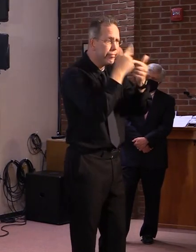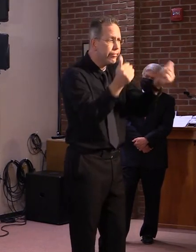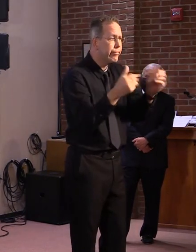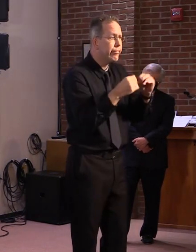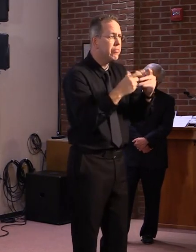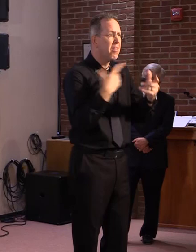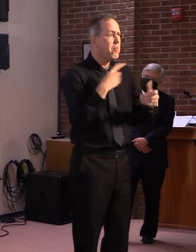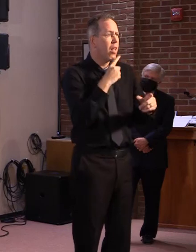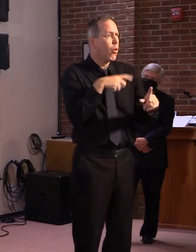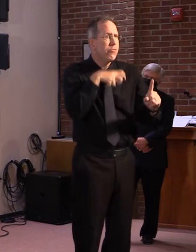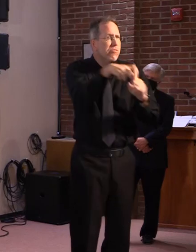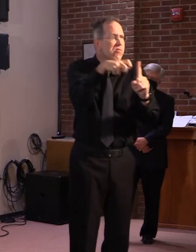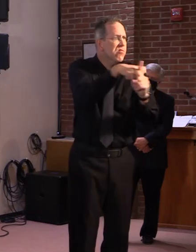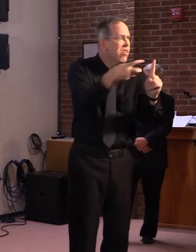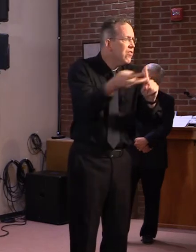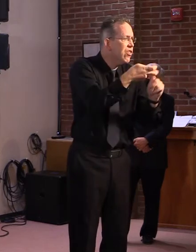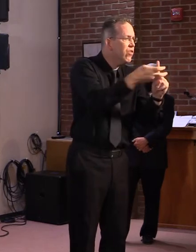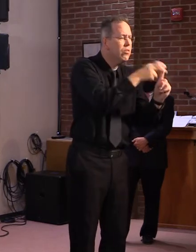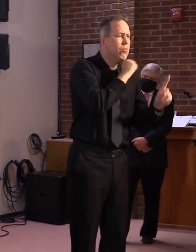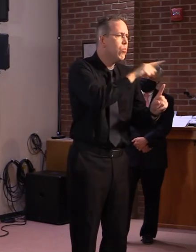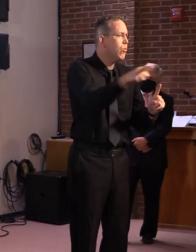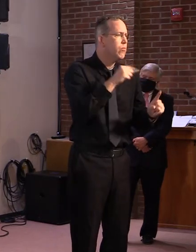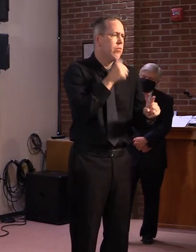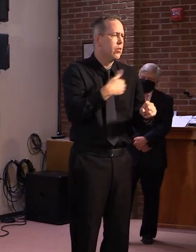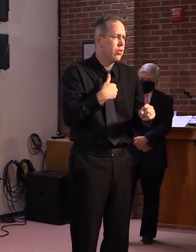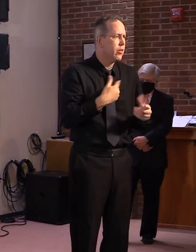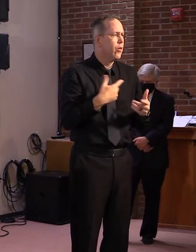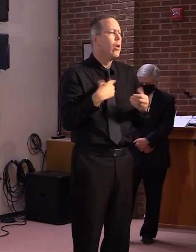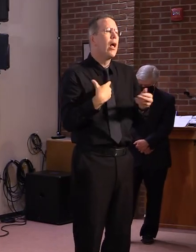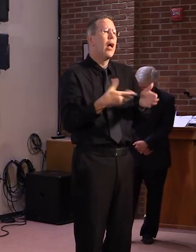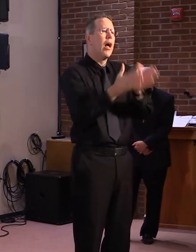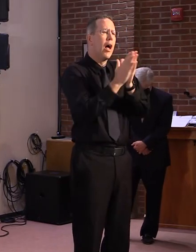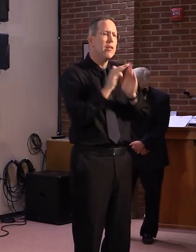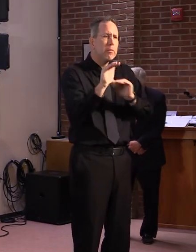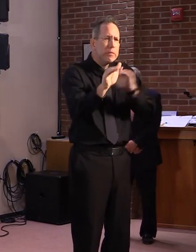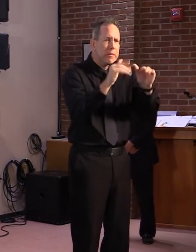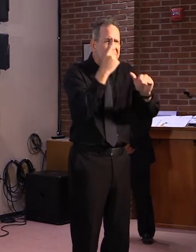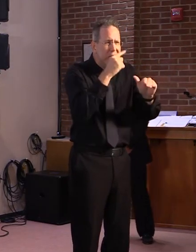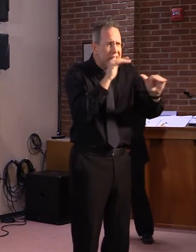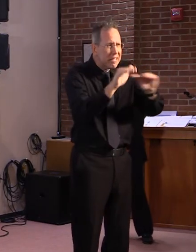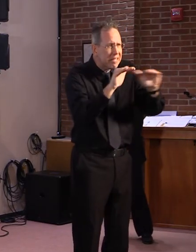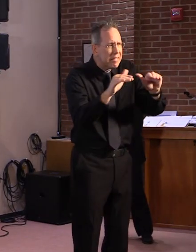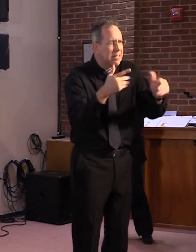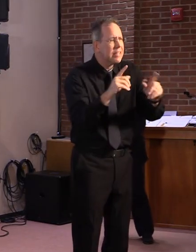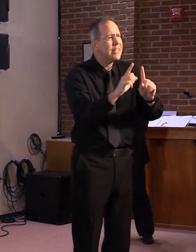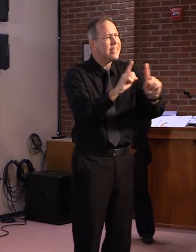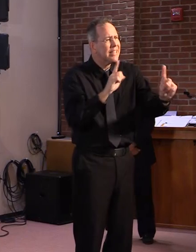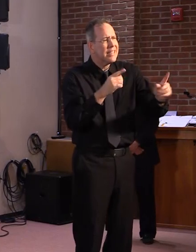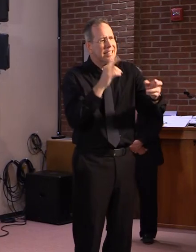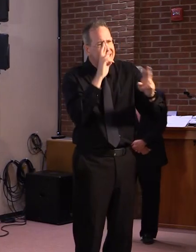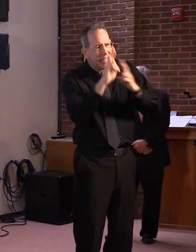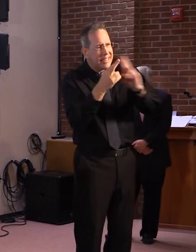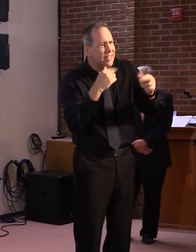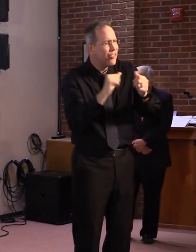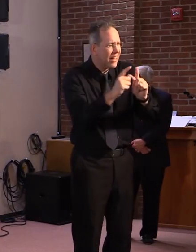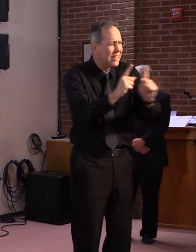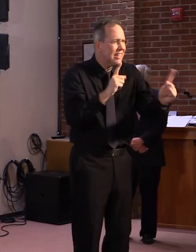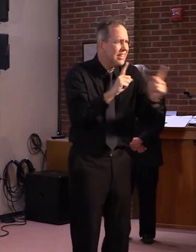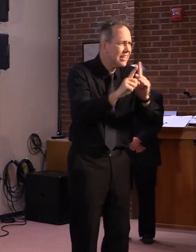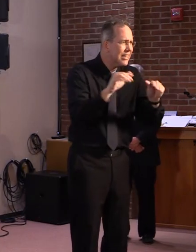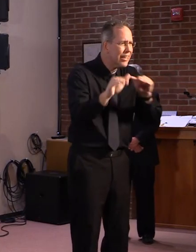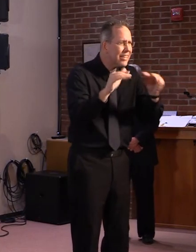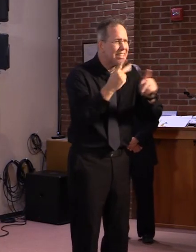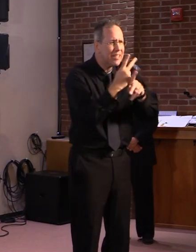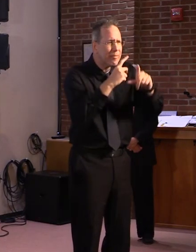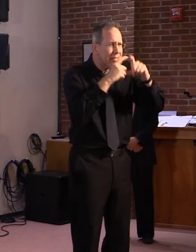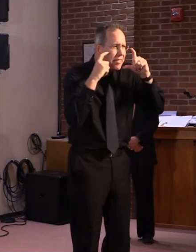and I'm grateful as I watched some of the protests and some of the media photographs